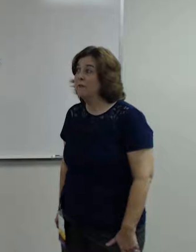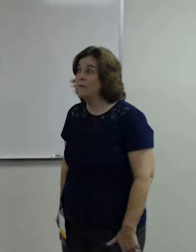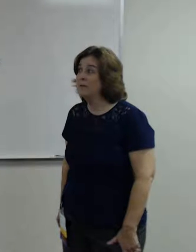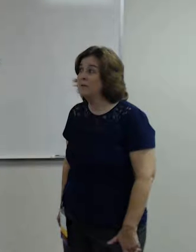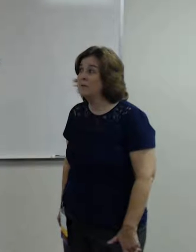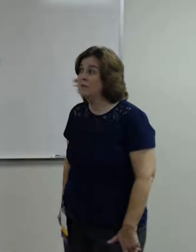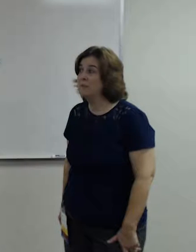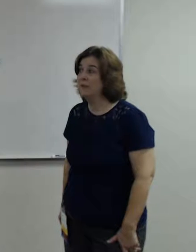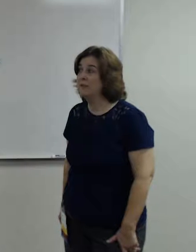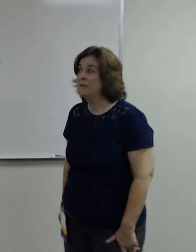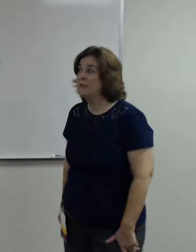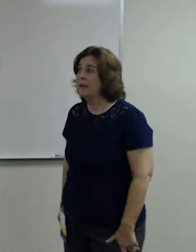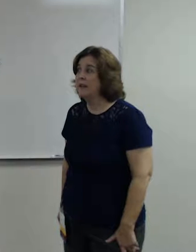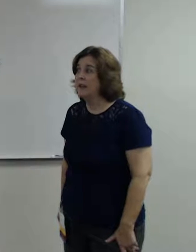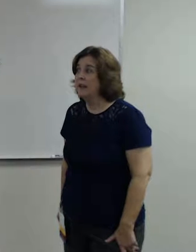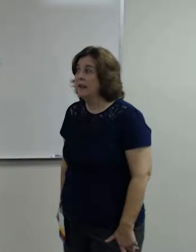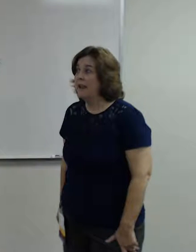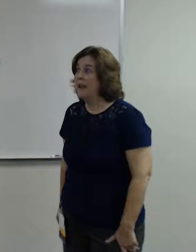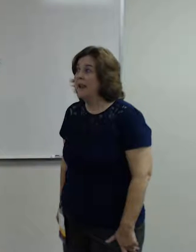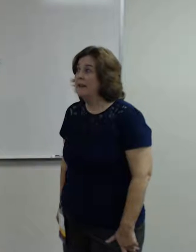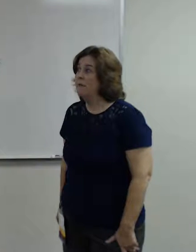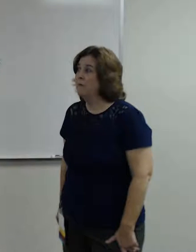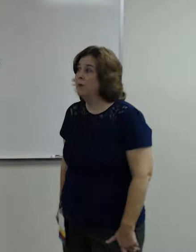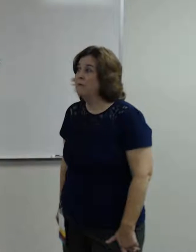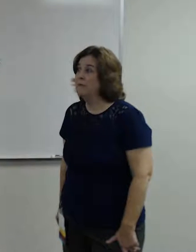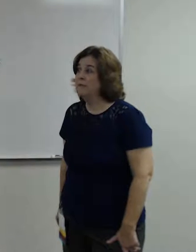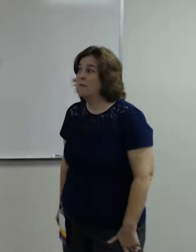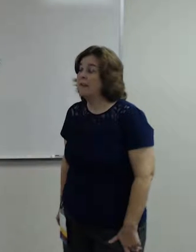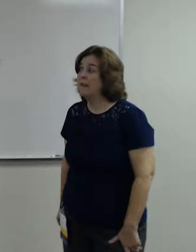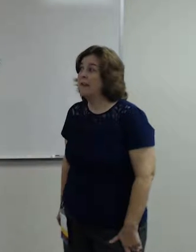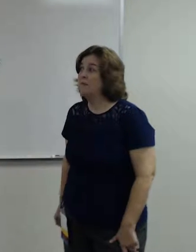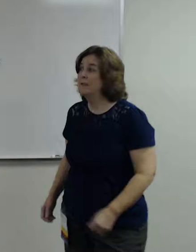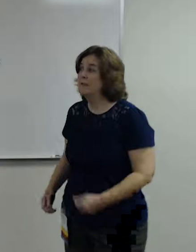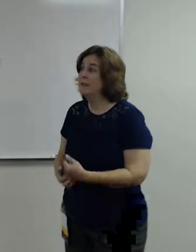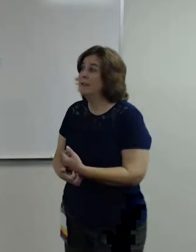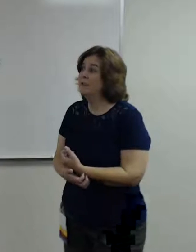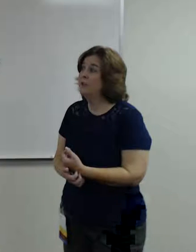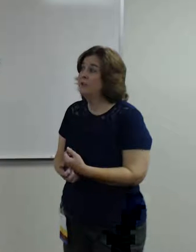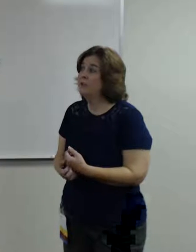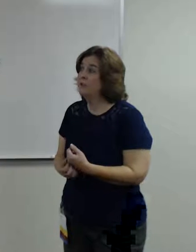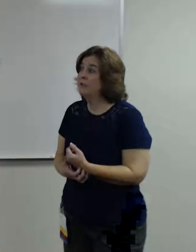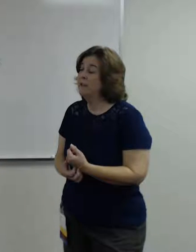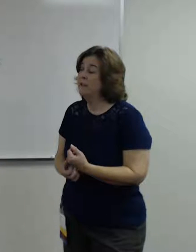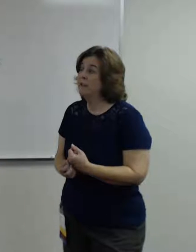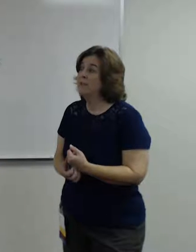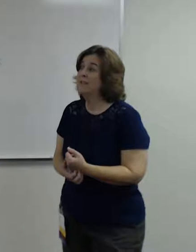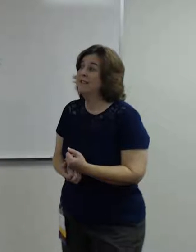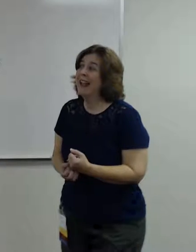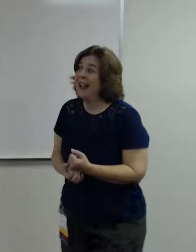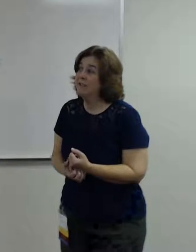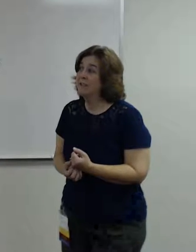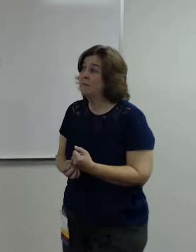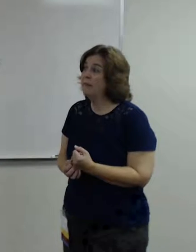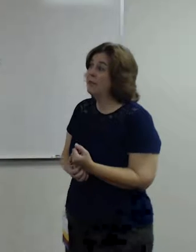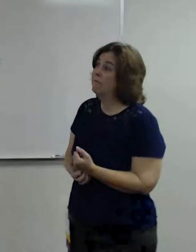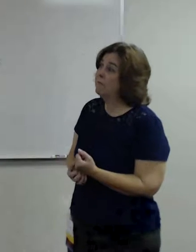these interpreters. And we both zip our lips. And the church leadership is going to have to speak up for